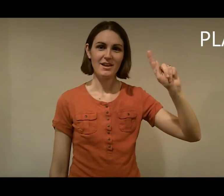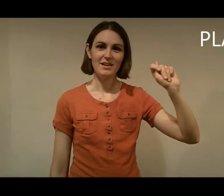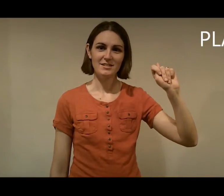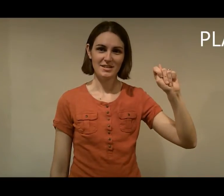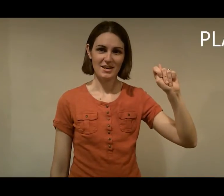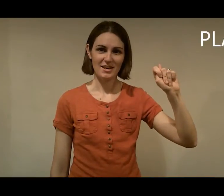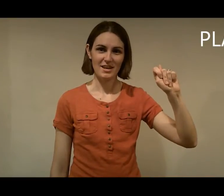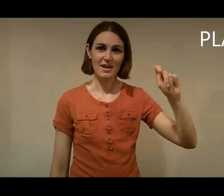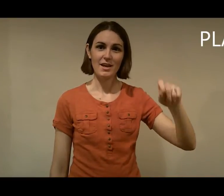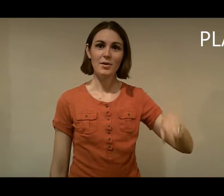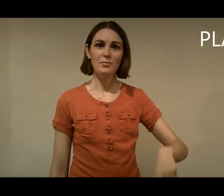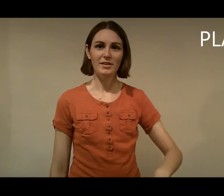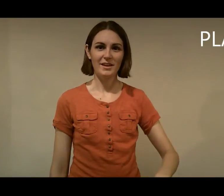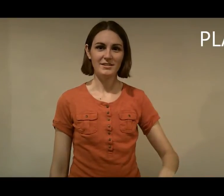P-L-A-N-T. Plant.